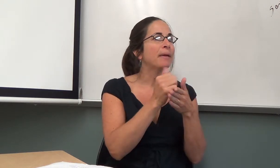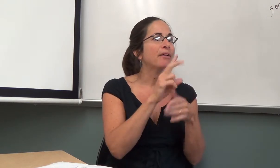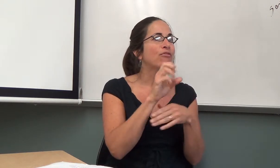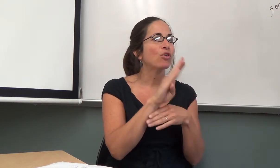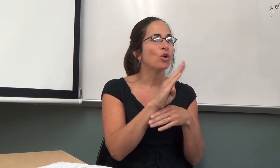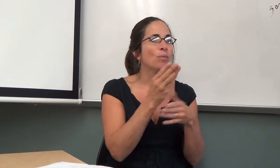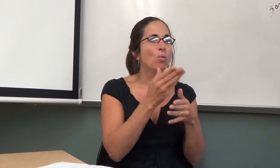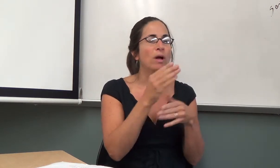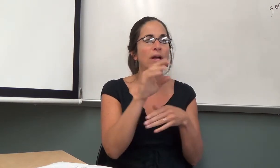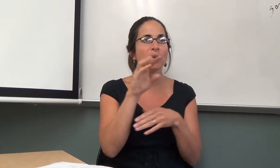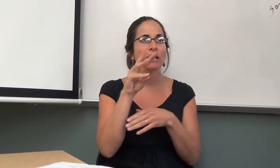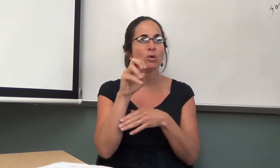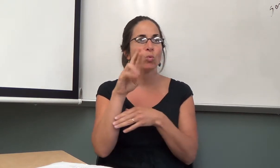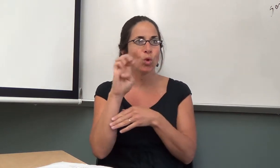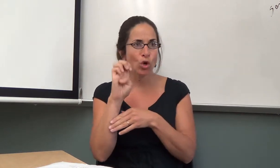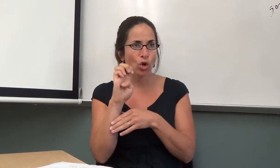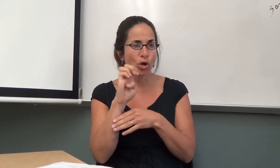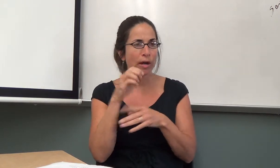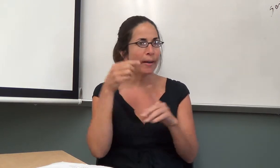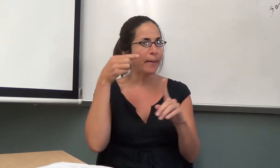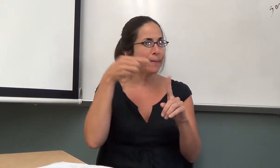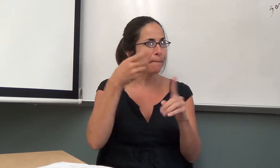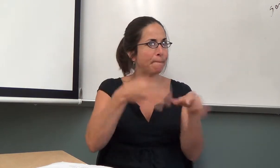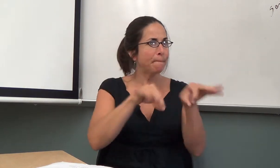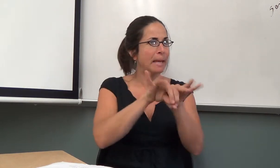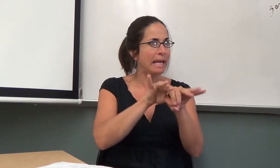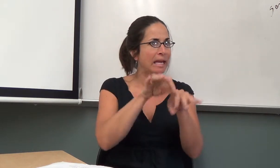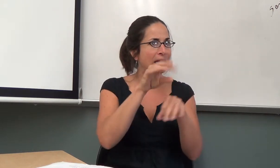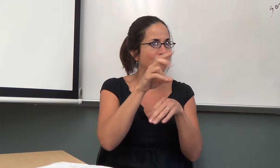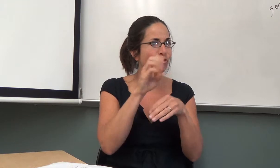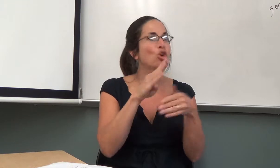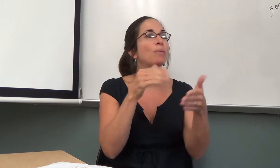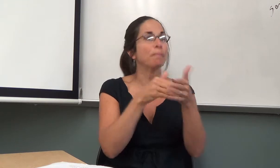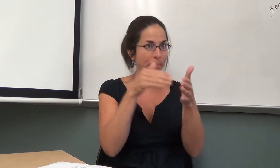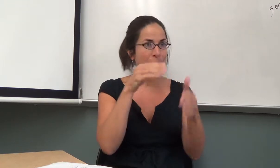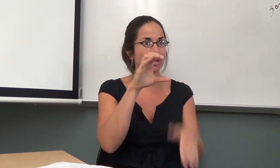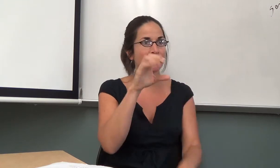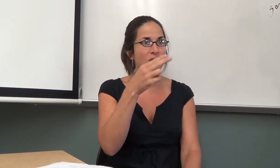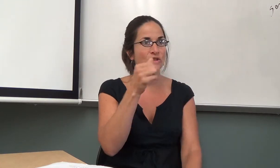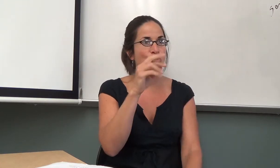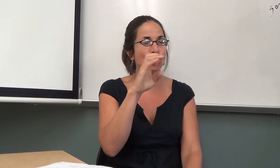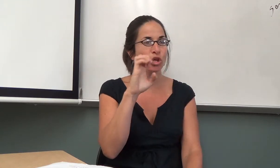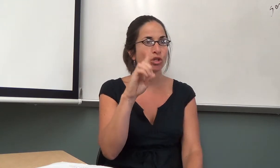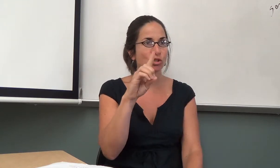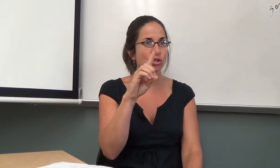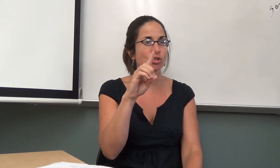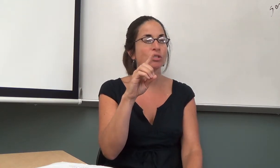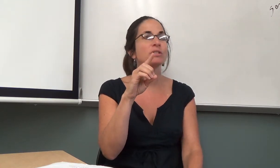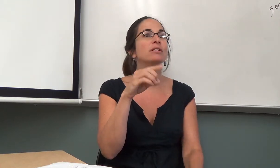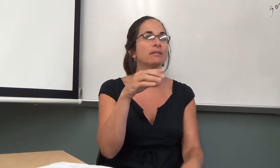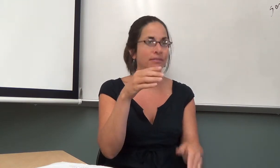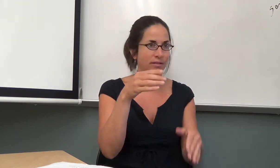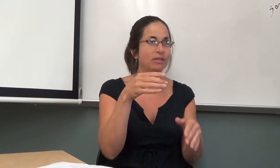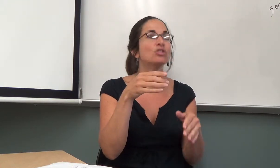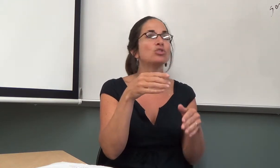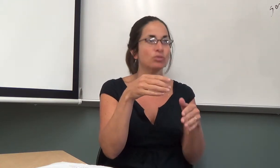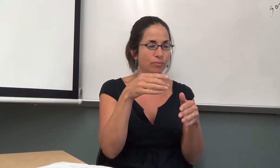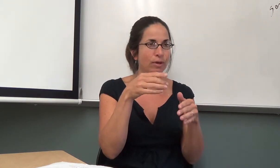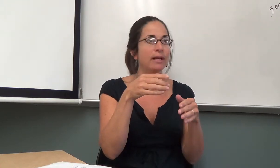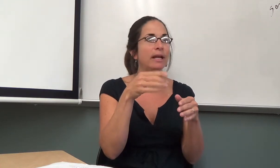one is the main verb? Charged. Charged. Nice. And what time of it is? What time is it? Past tense. It is when, right?